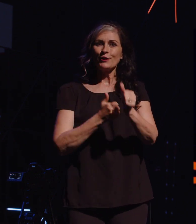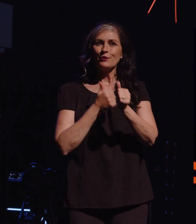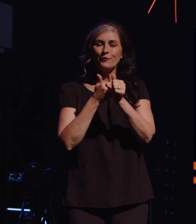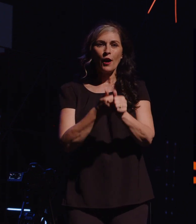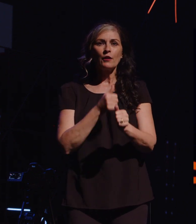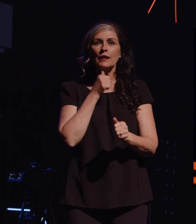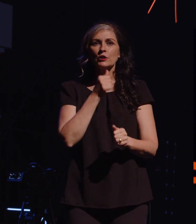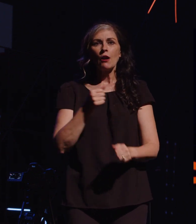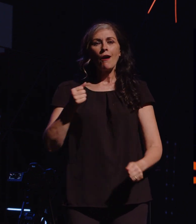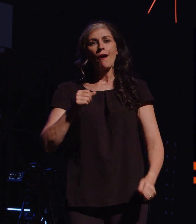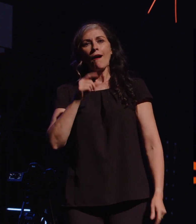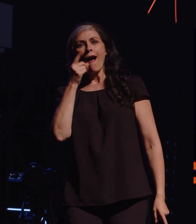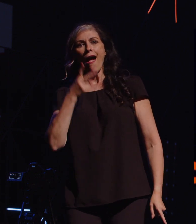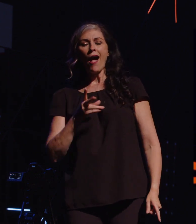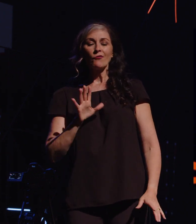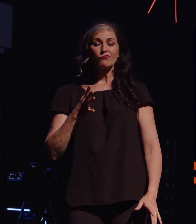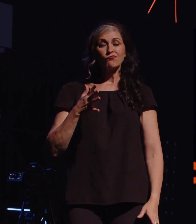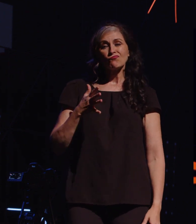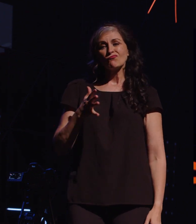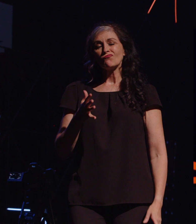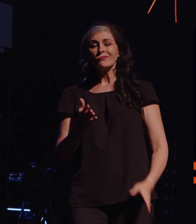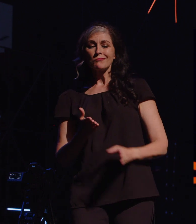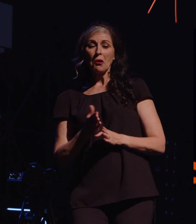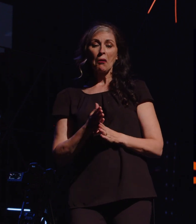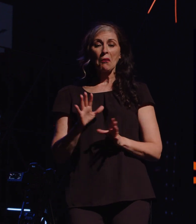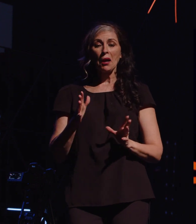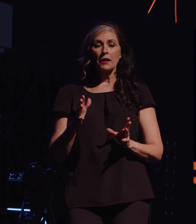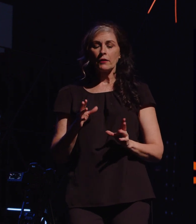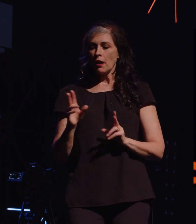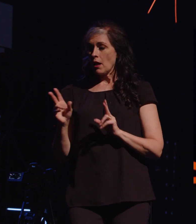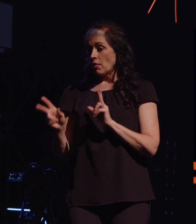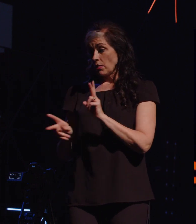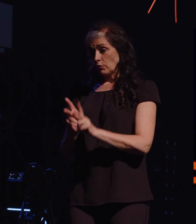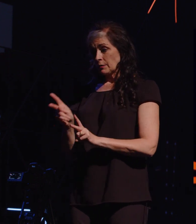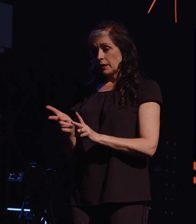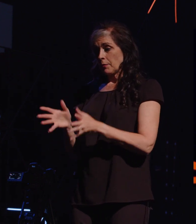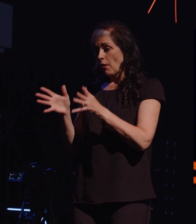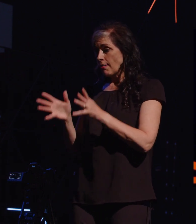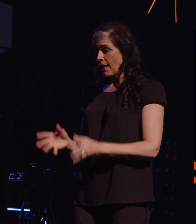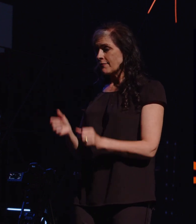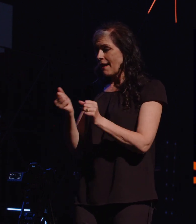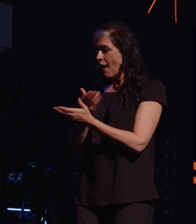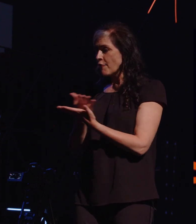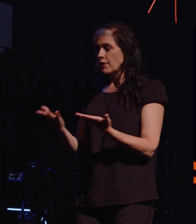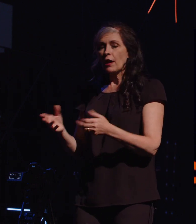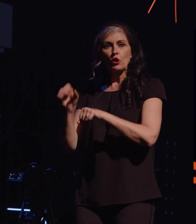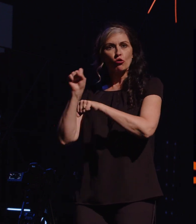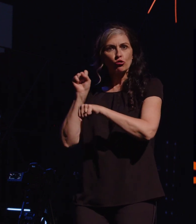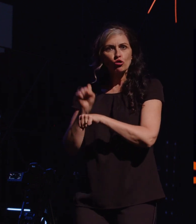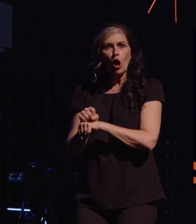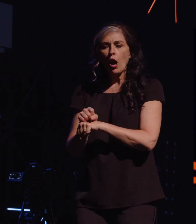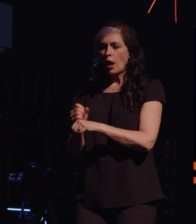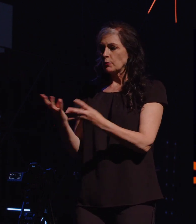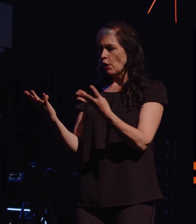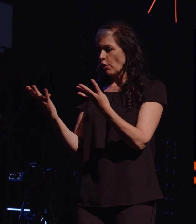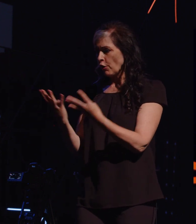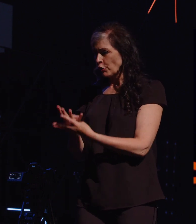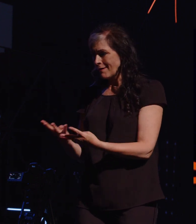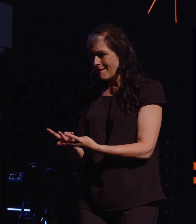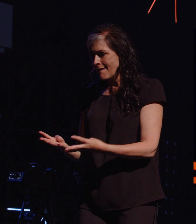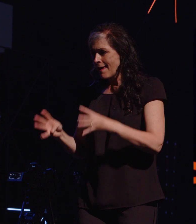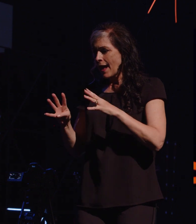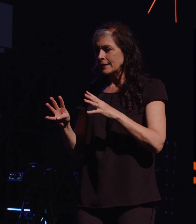it's not a half-hearted call to follow. These people left everything. They left their jobs, they left their nets. It